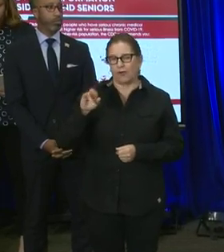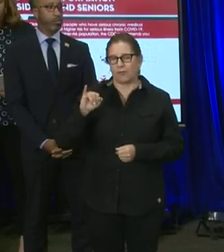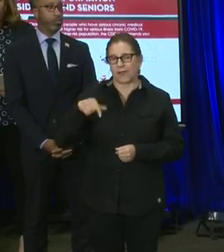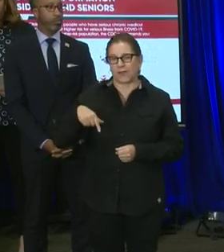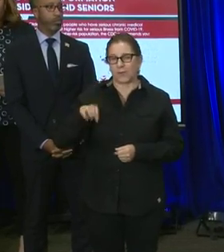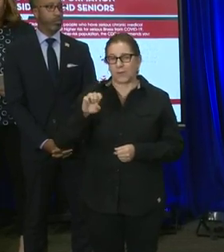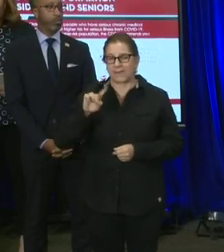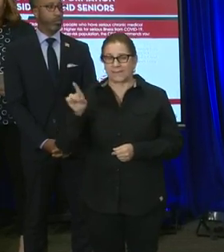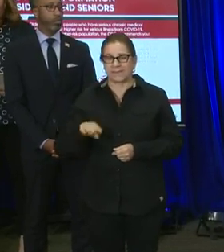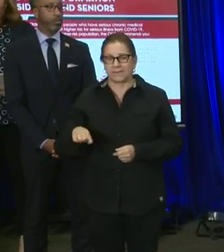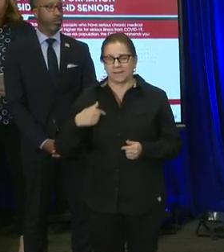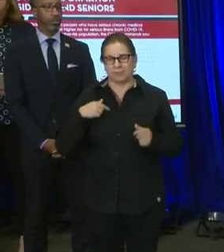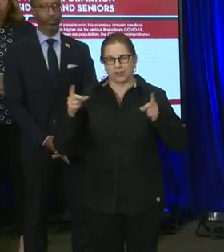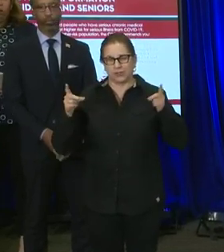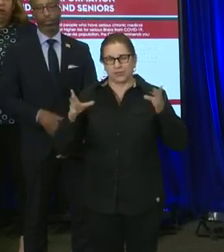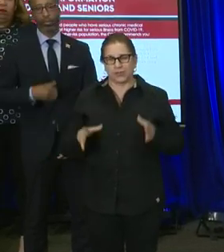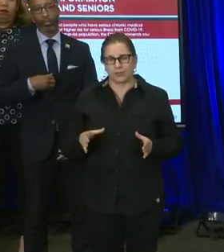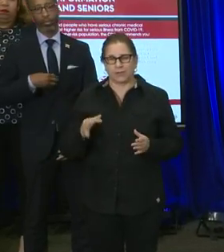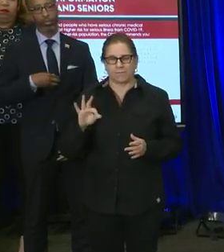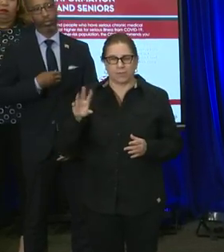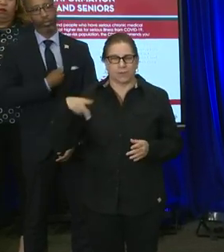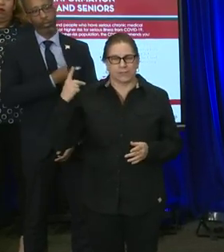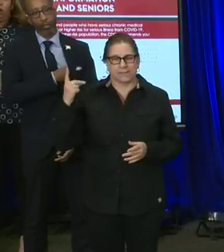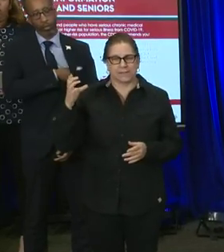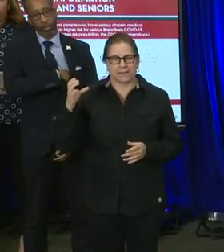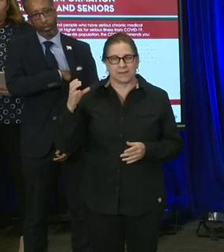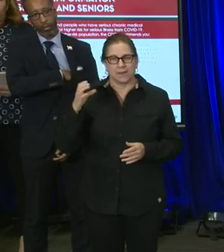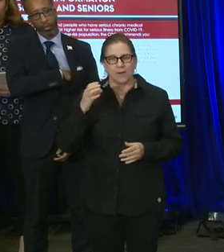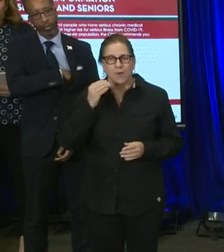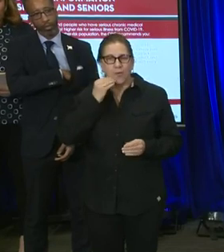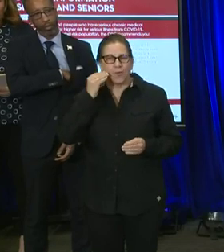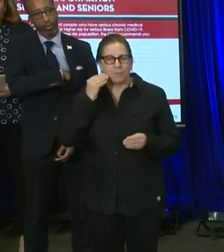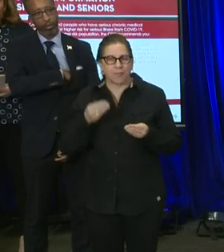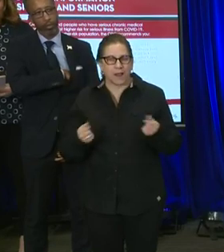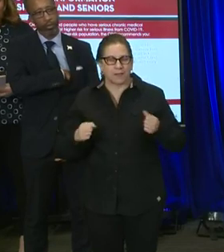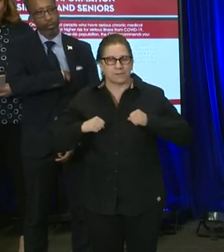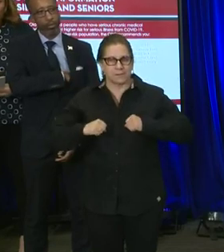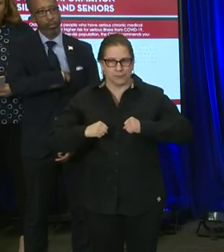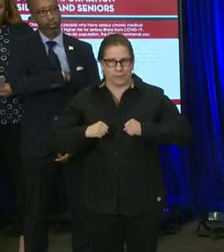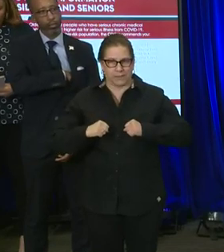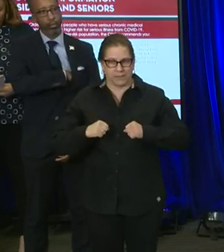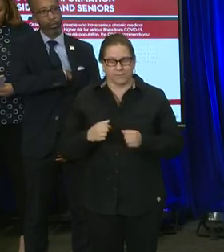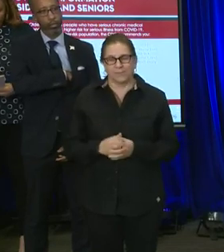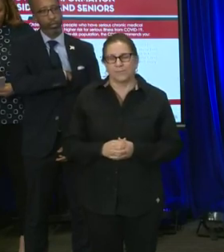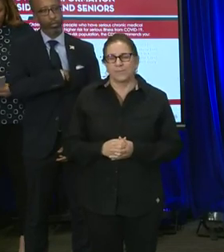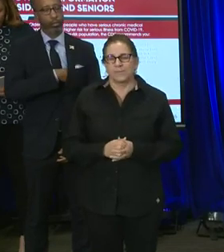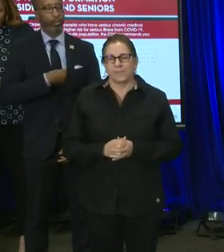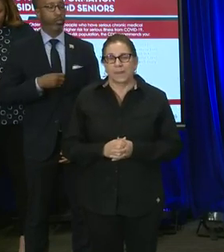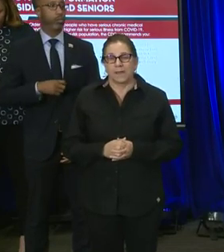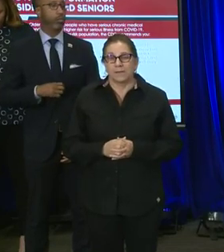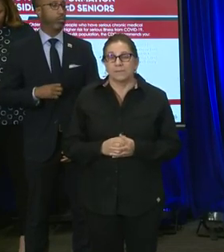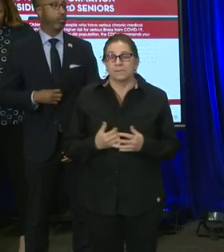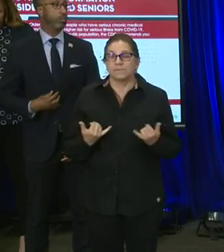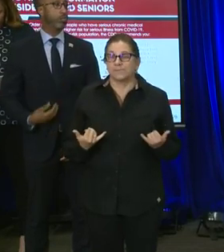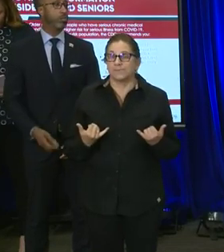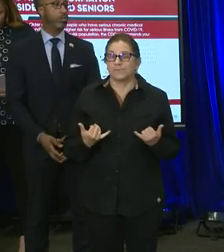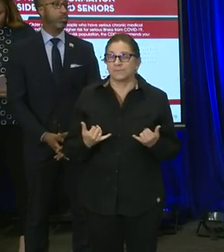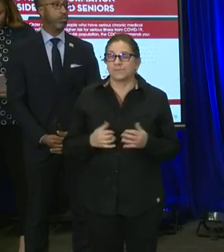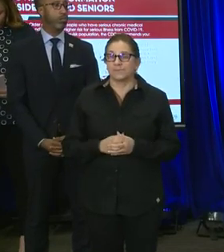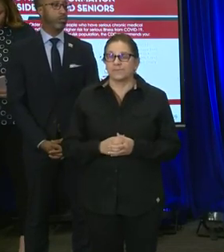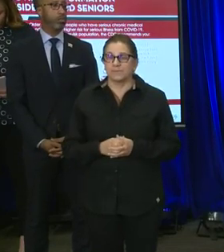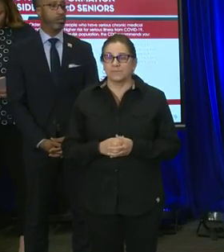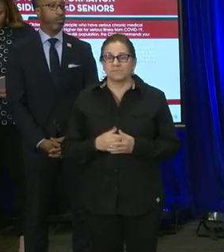Management Agency. In addition to what the Mayor just briefed out, we're also going to be providing briefings